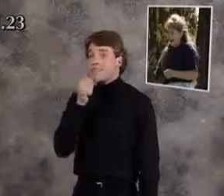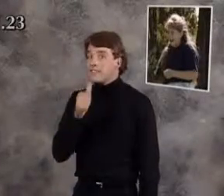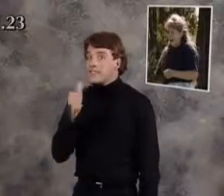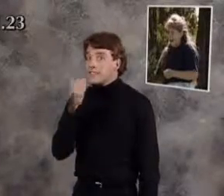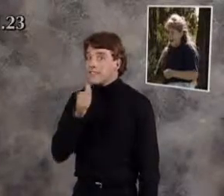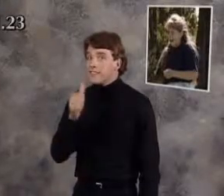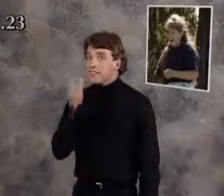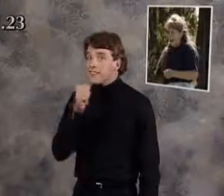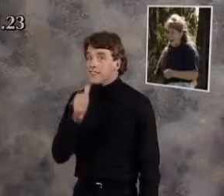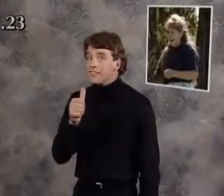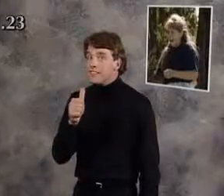Girl.